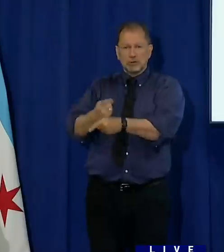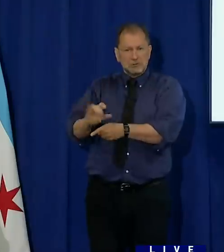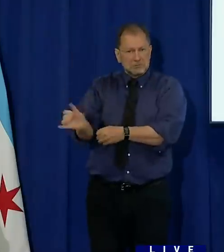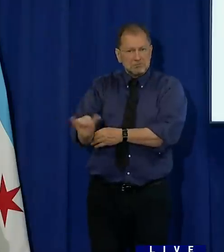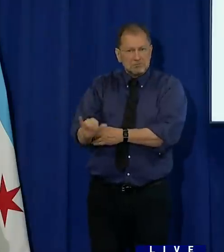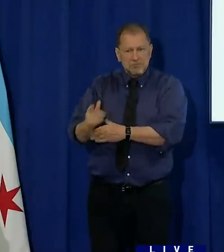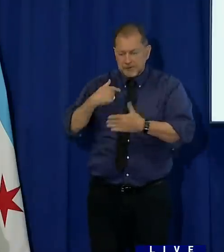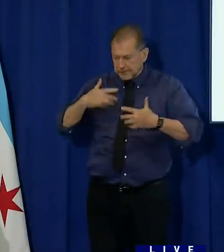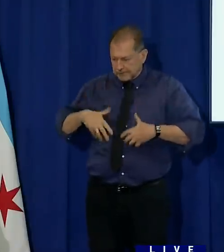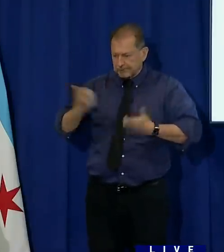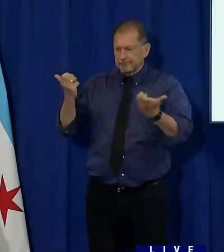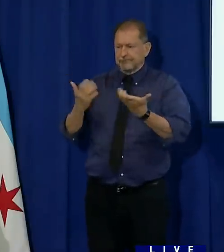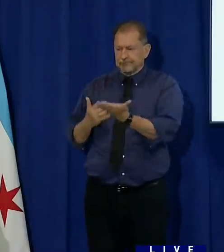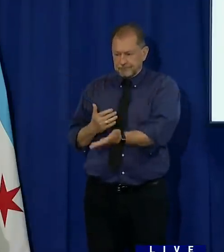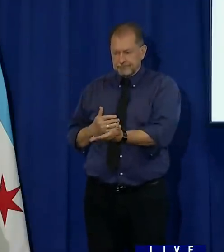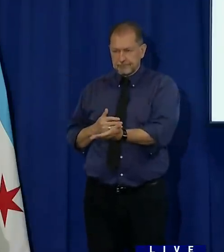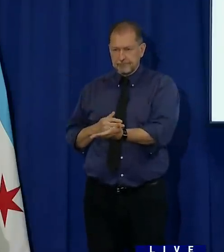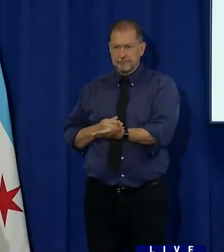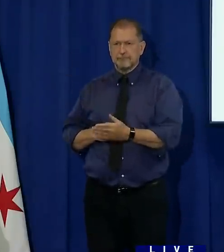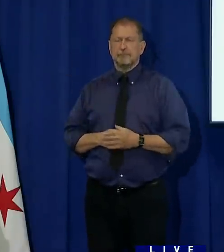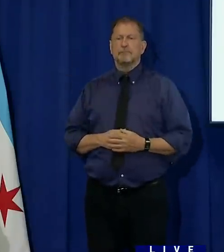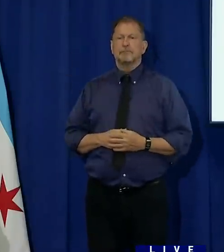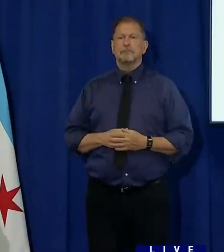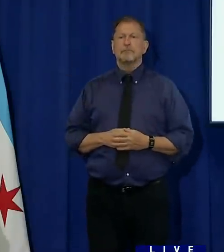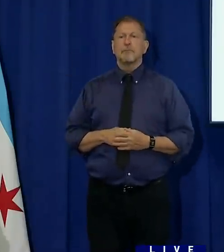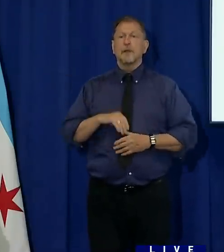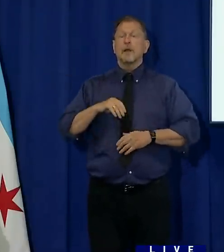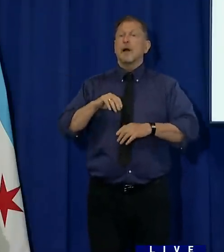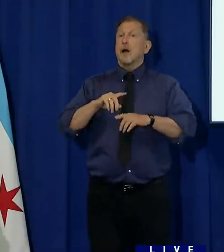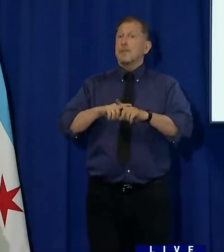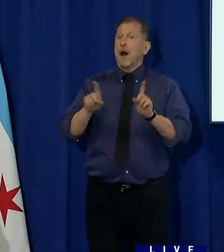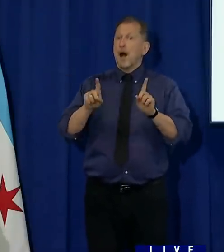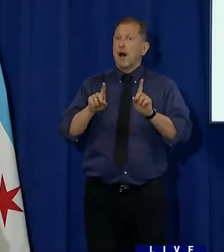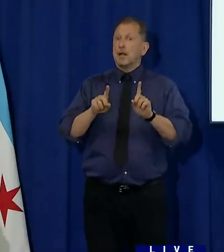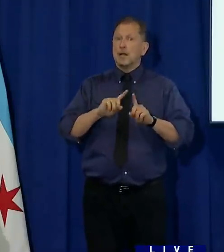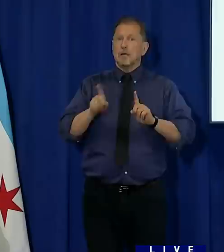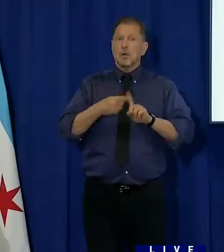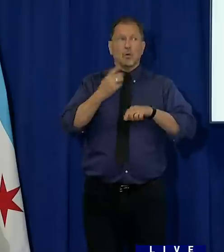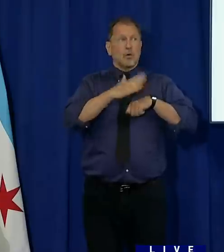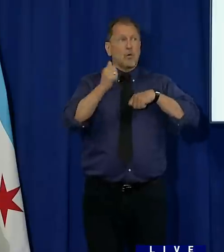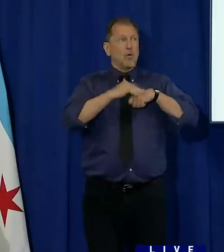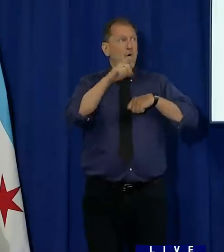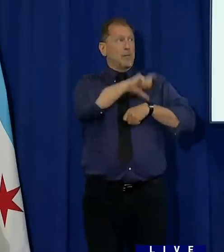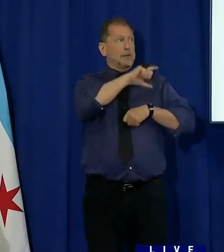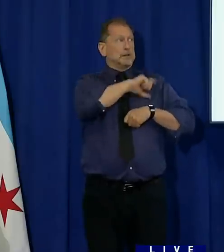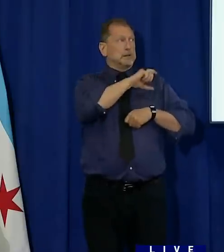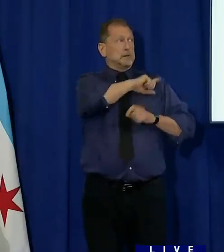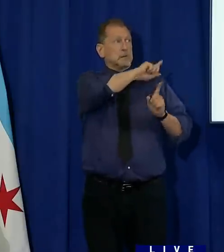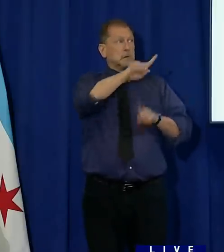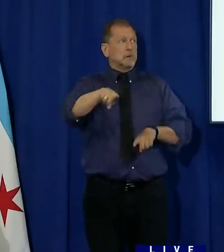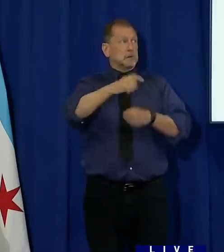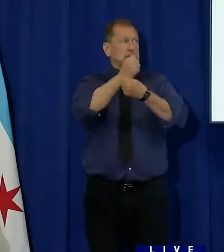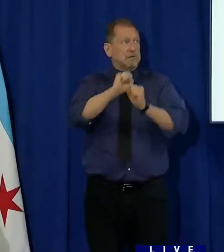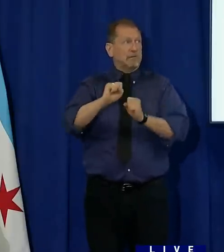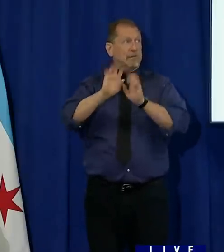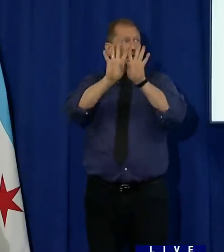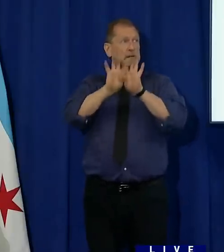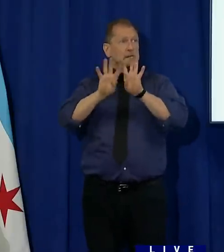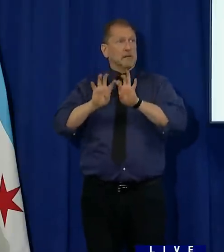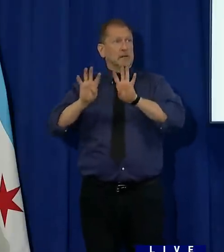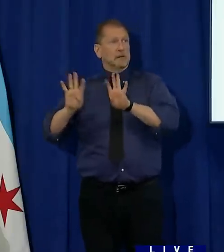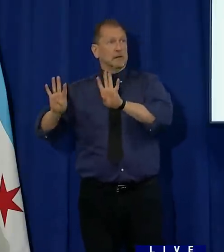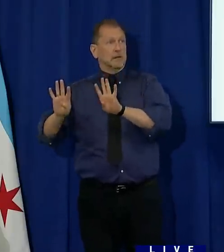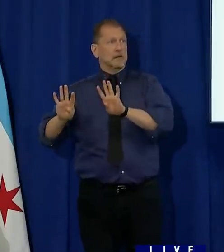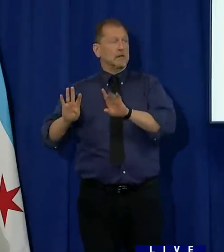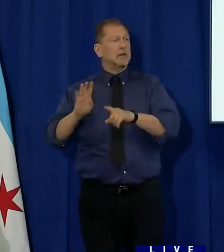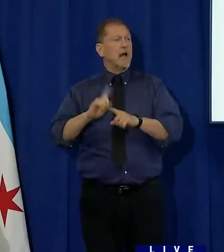And it really is the height of injustice when police are deployed, given a mission, and they fail